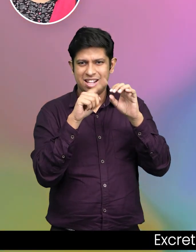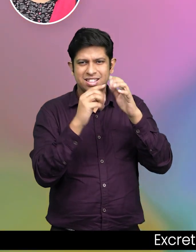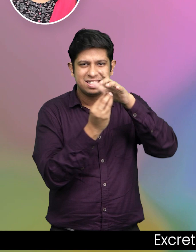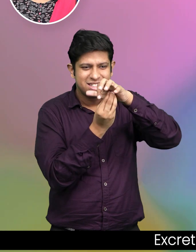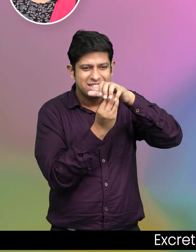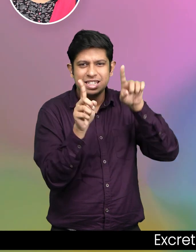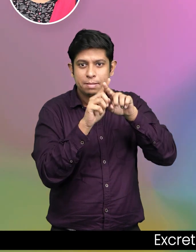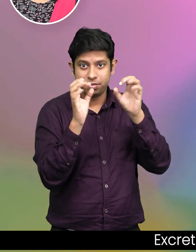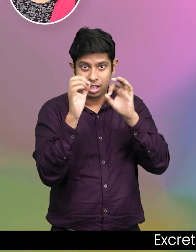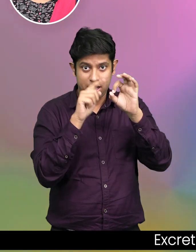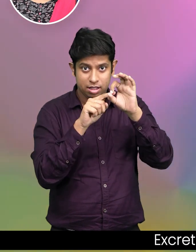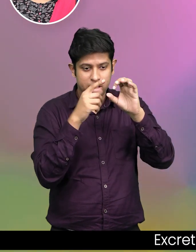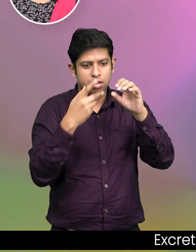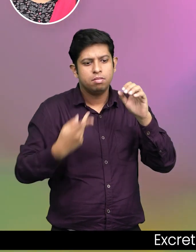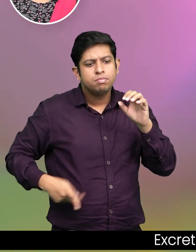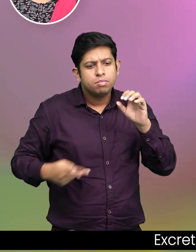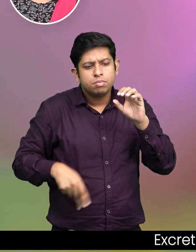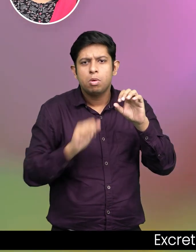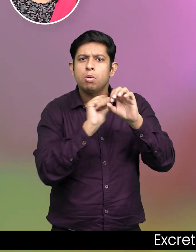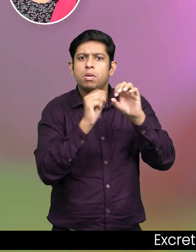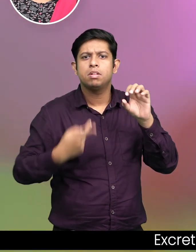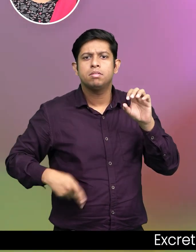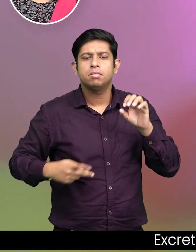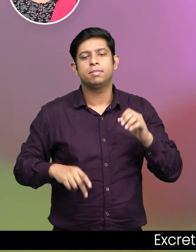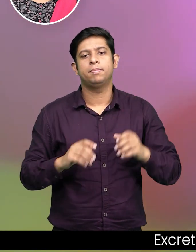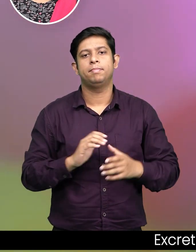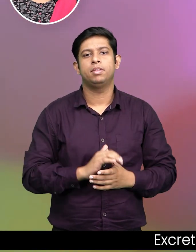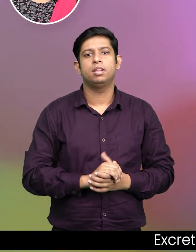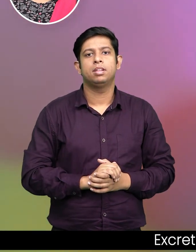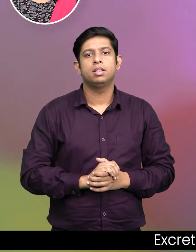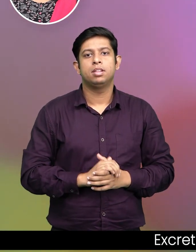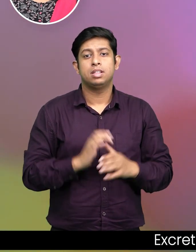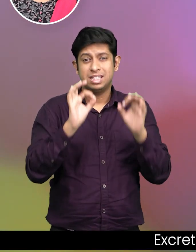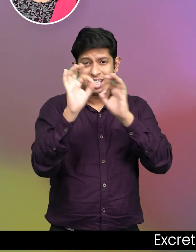excretion in unicellular organisms,